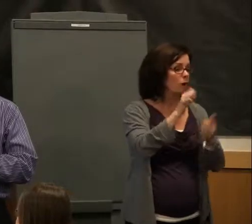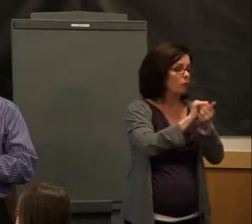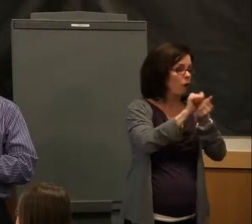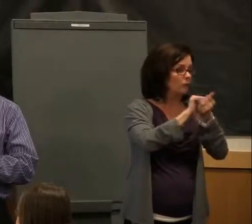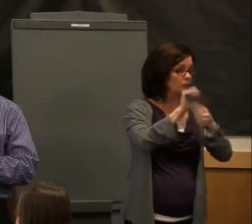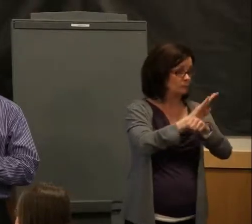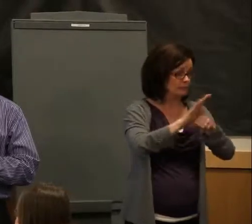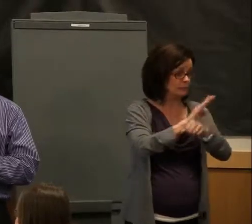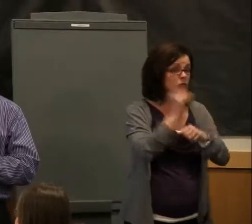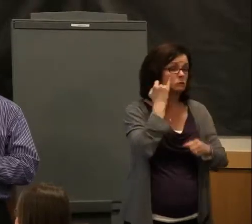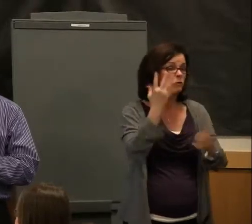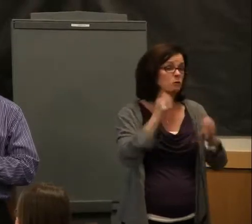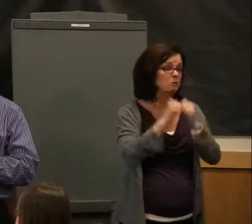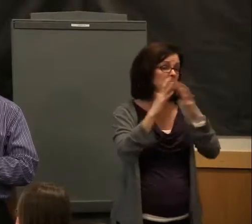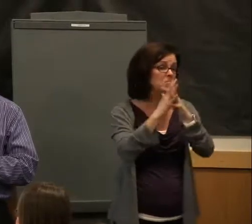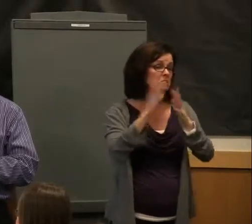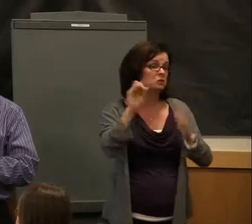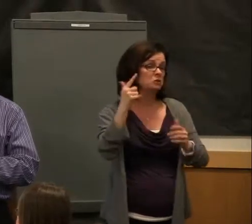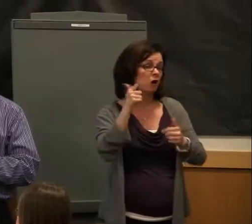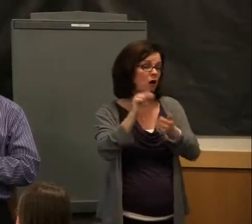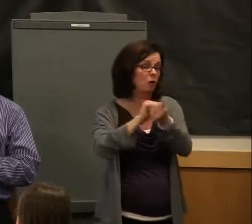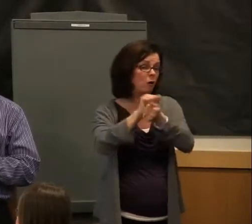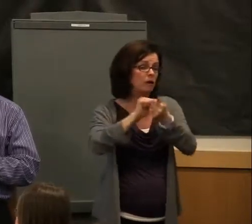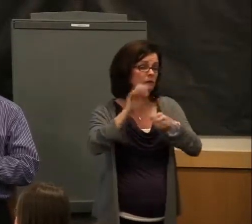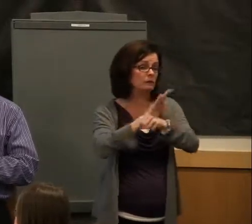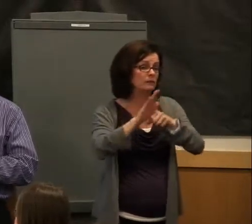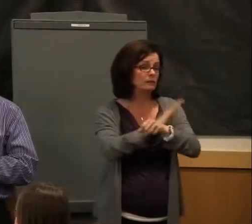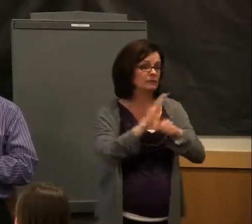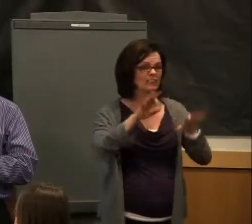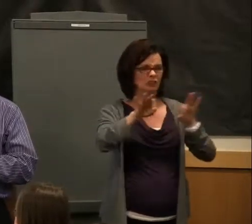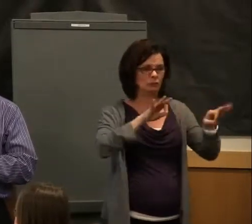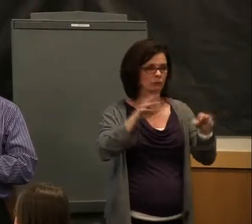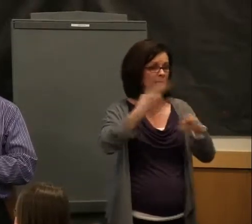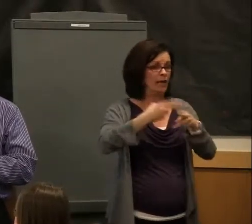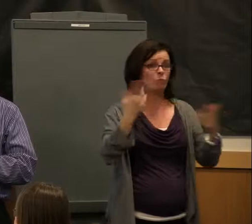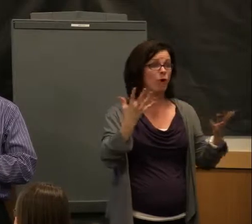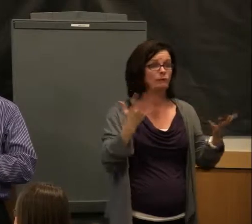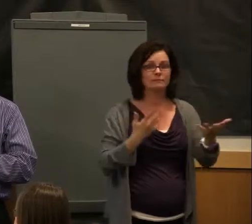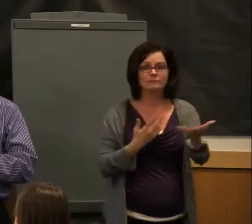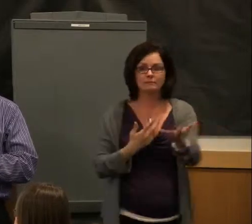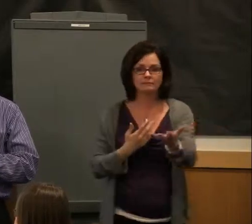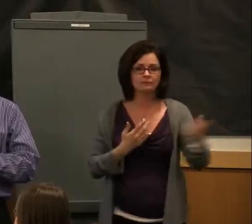So if you wanted to start a dog washing business, a descriptive name would be?